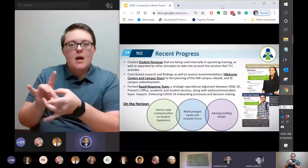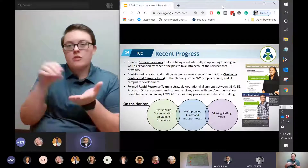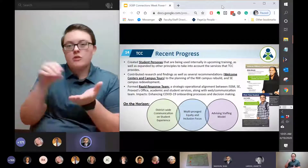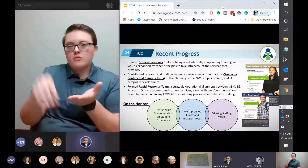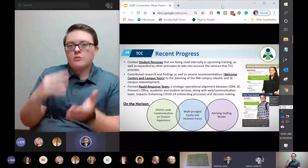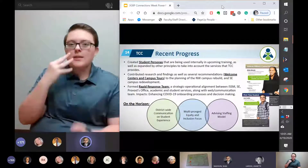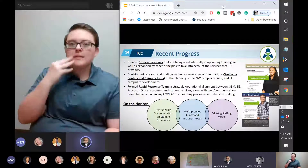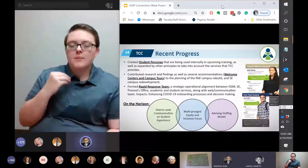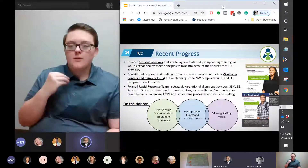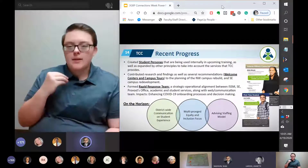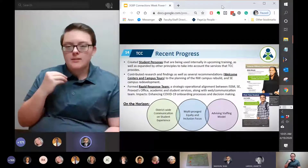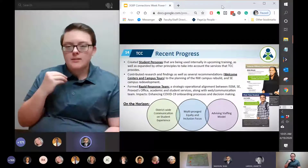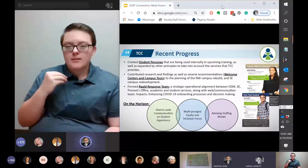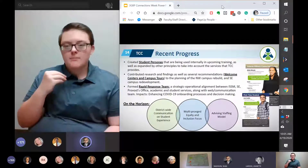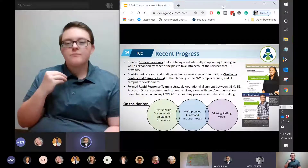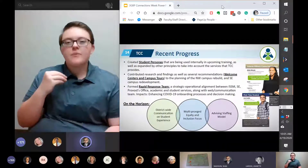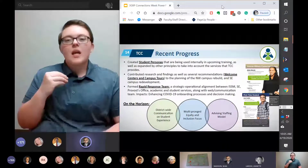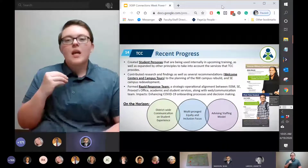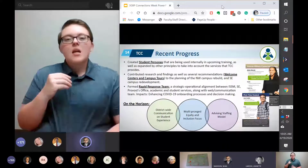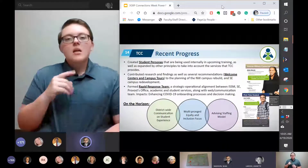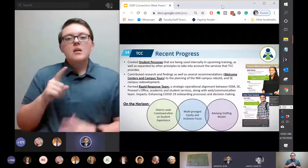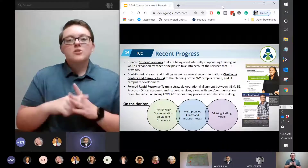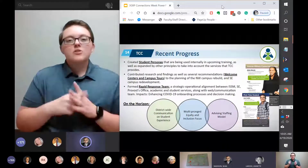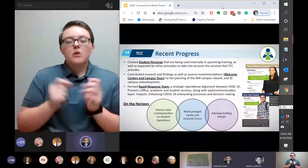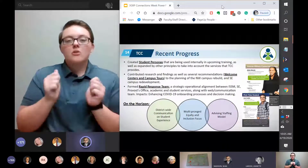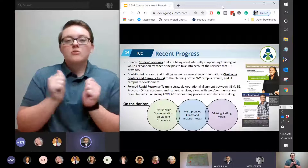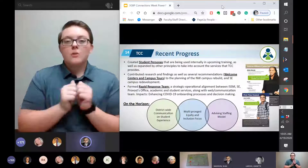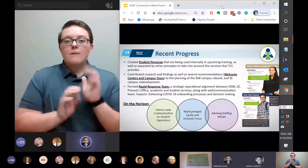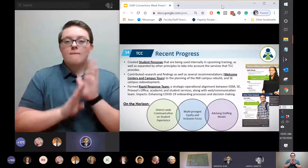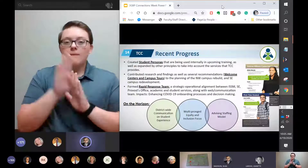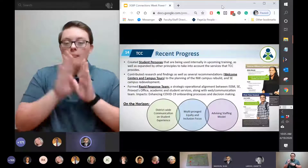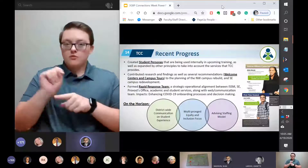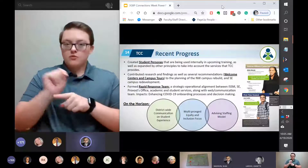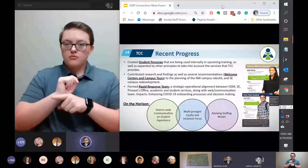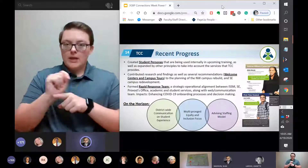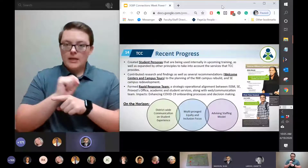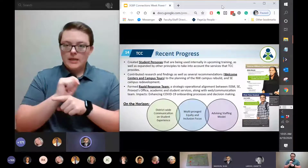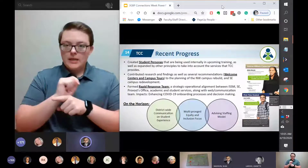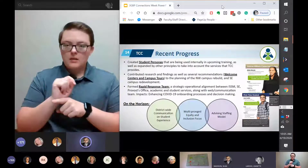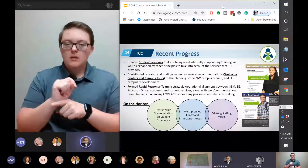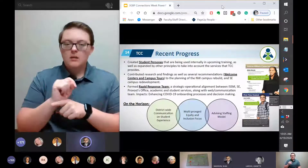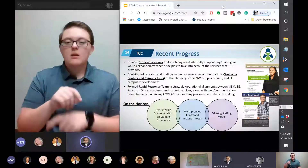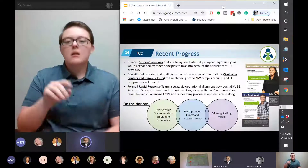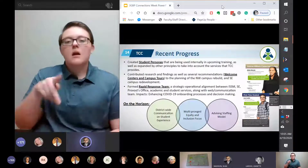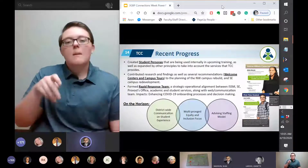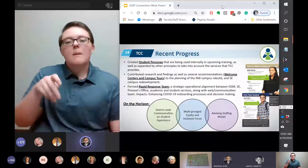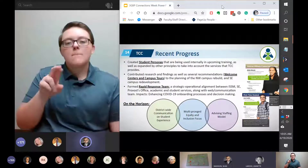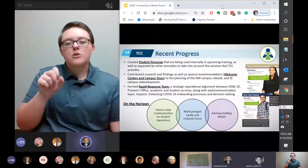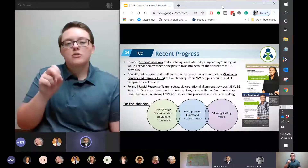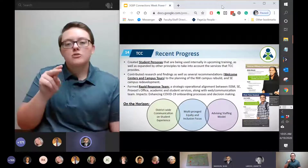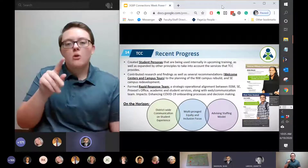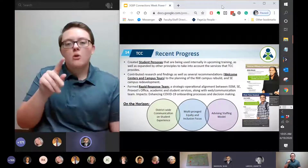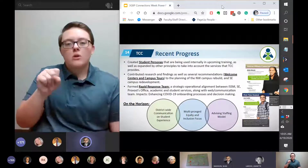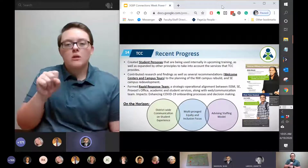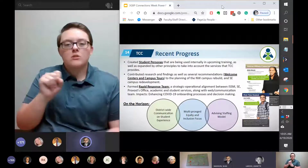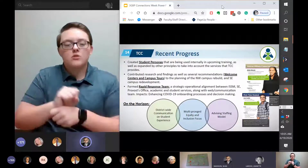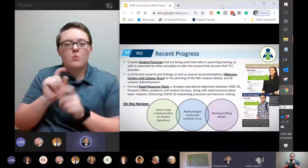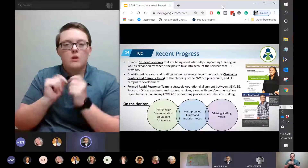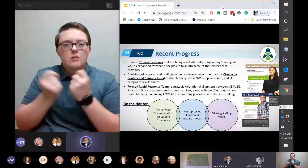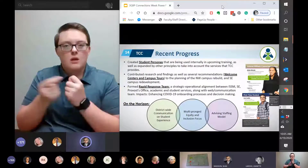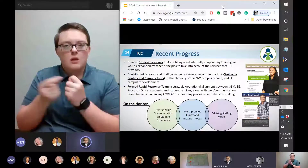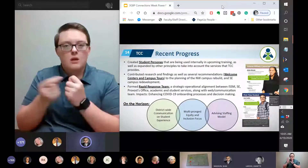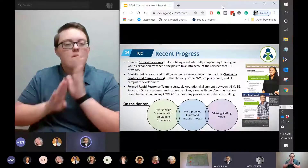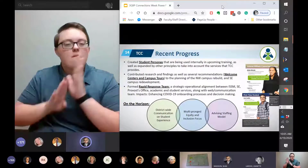experience, beginning with the development of training by the Personas work team in conjunction with the Center for Teaching and Learning